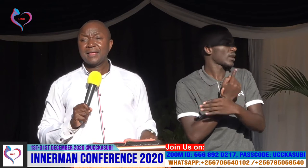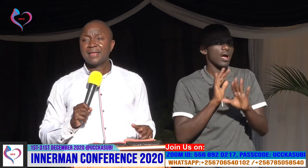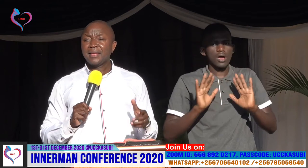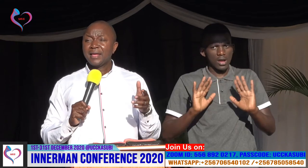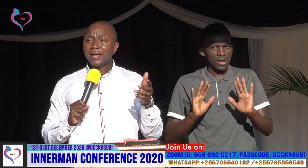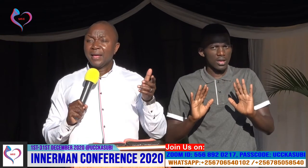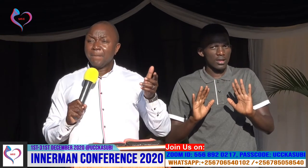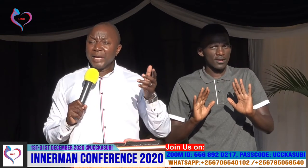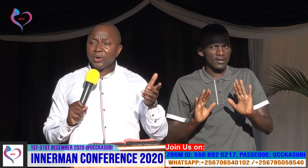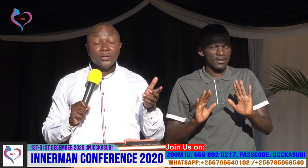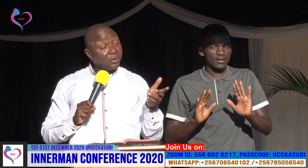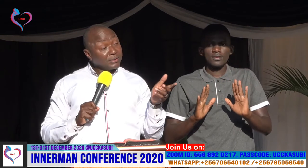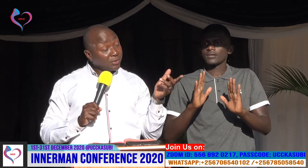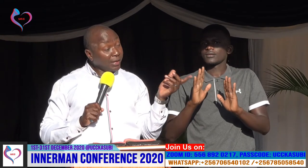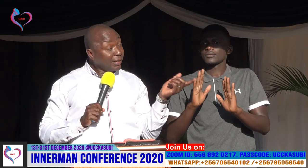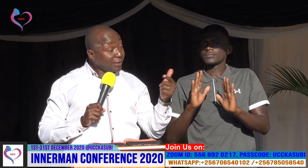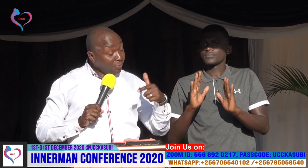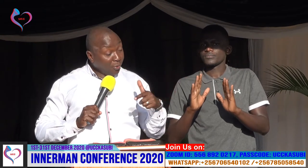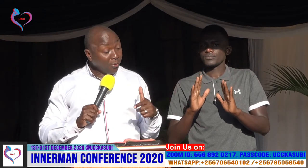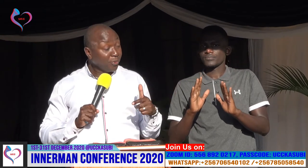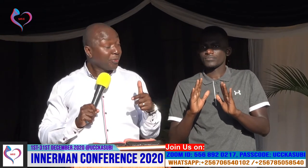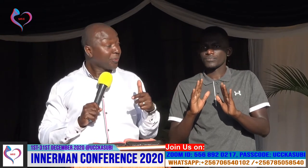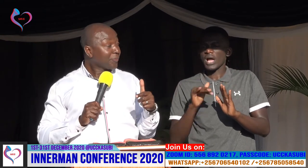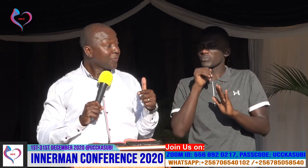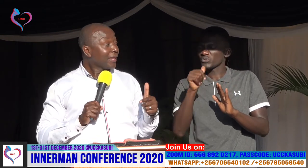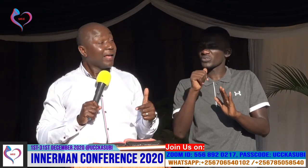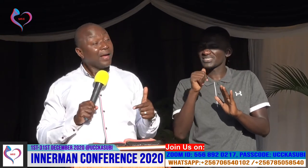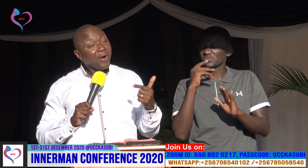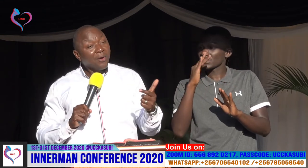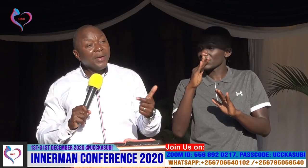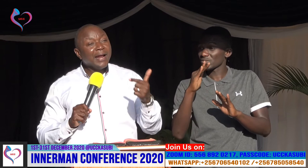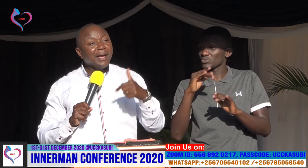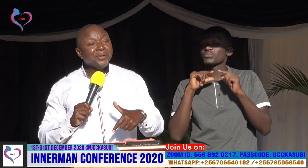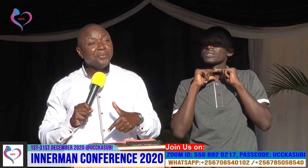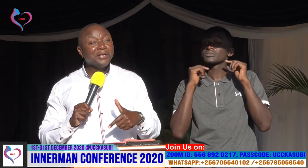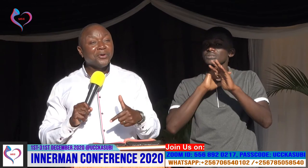Because, no, so get it. I'm not speaking to them.